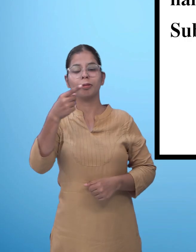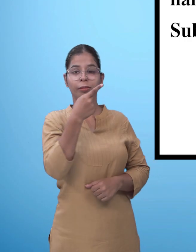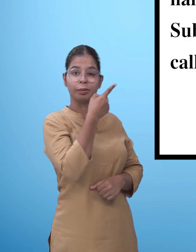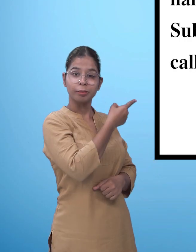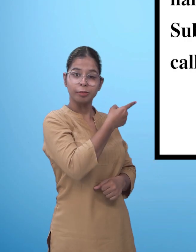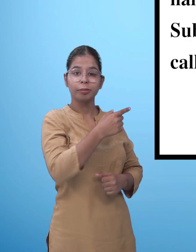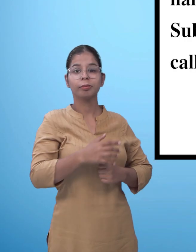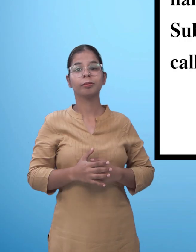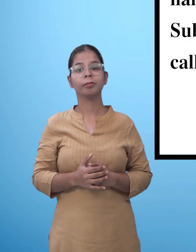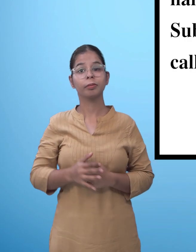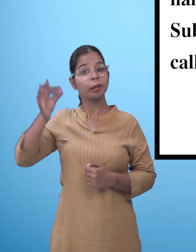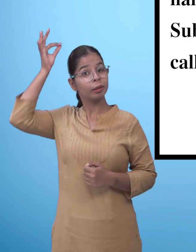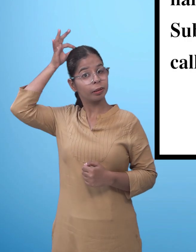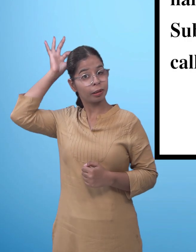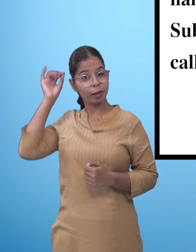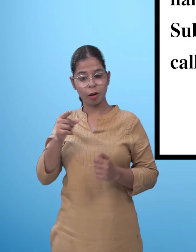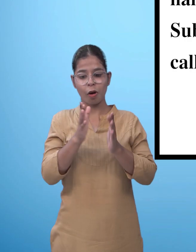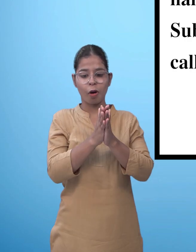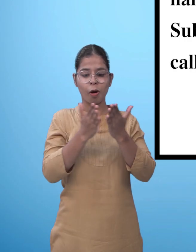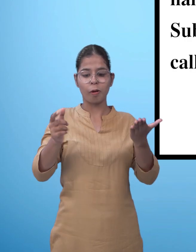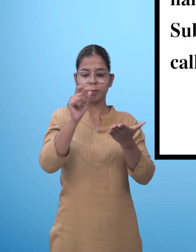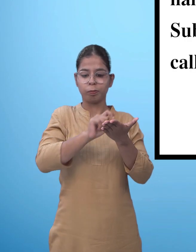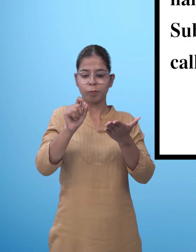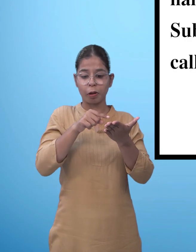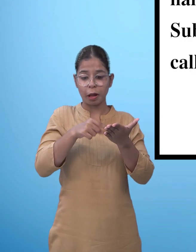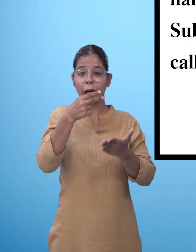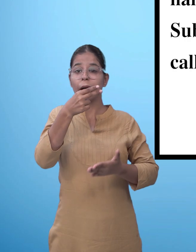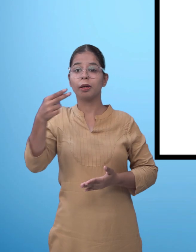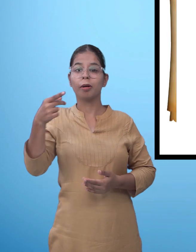text called the Vishnu Puran, we read,